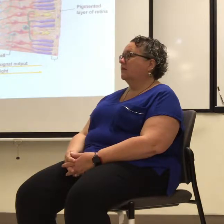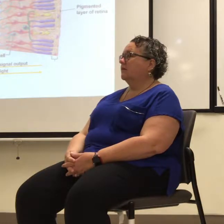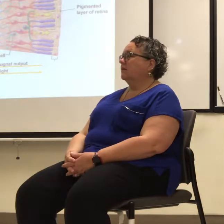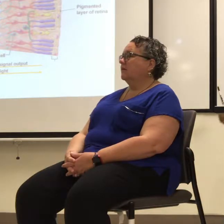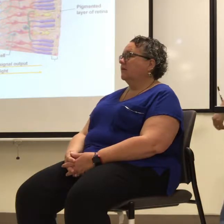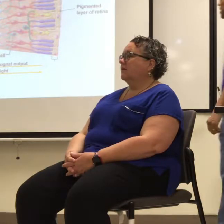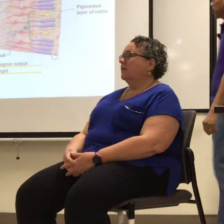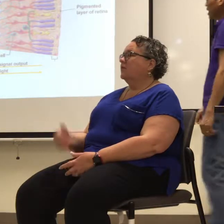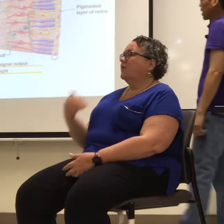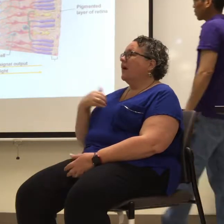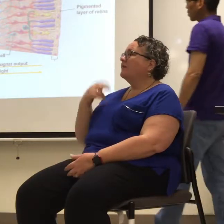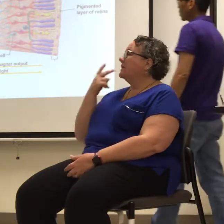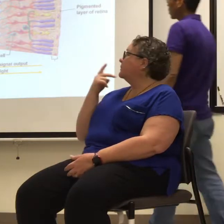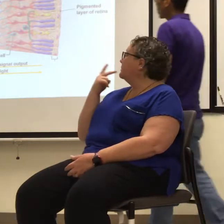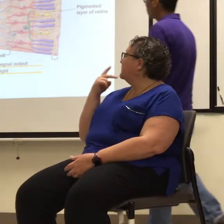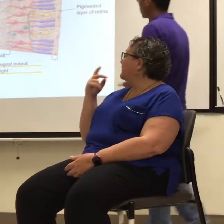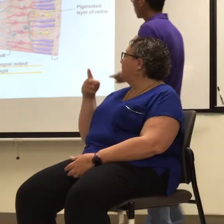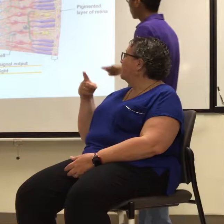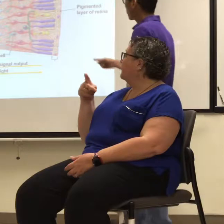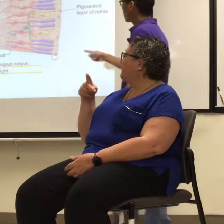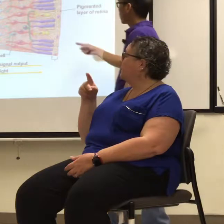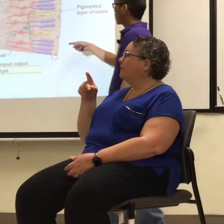You have this pigmented layer.